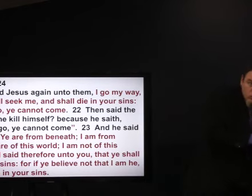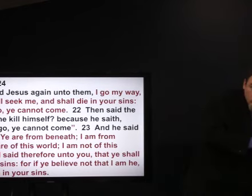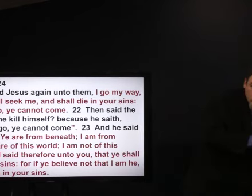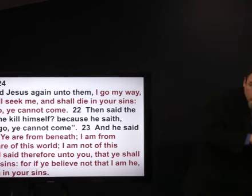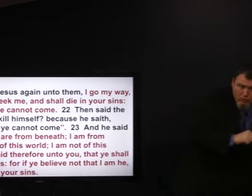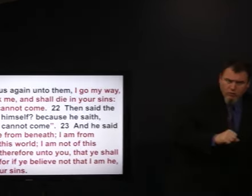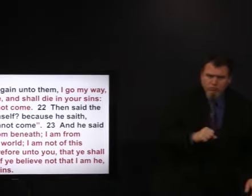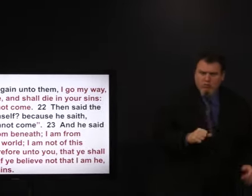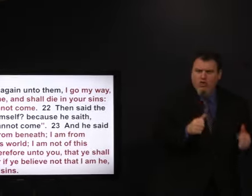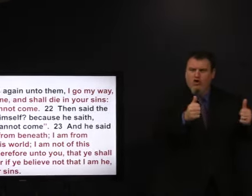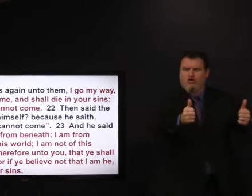they assumed